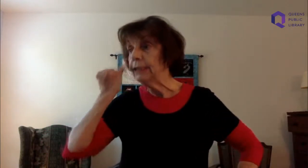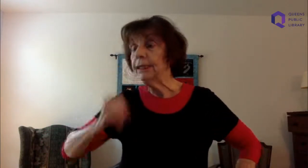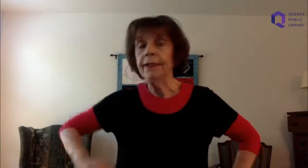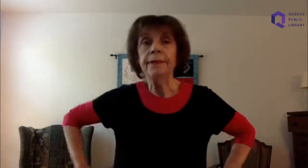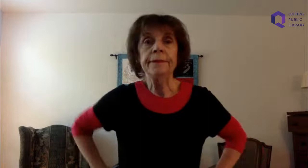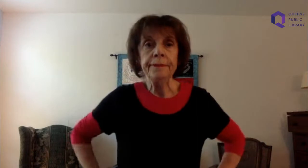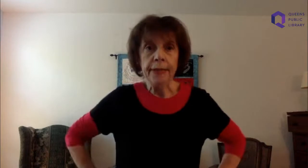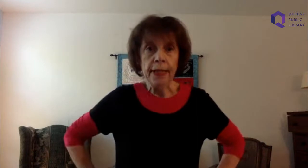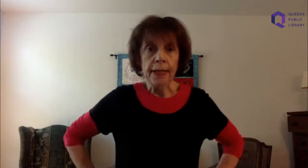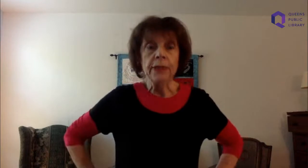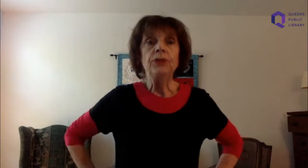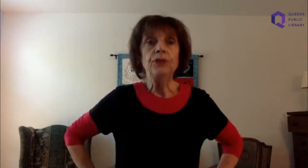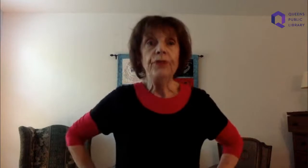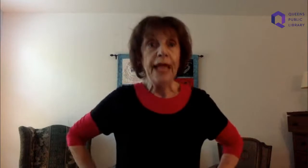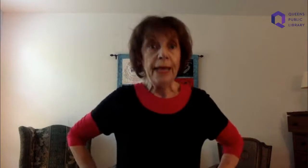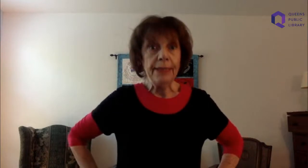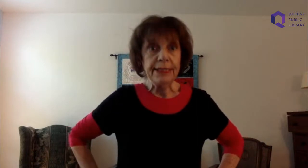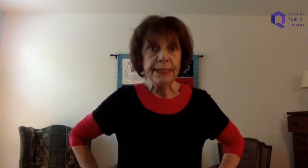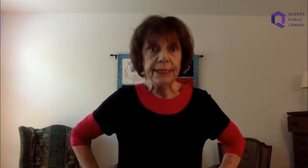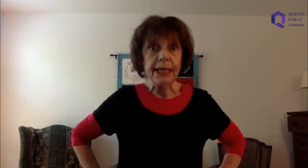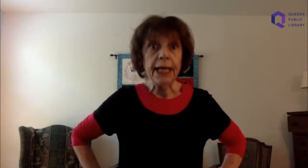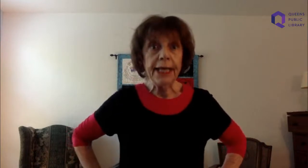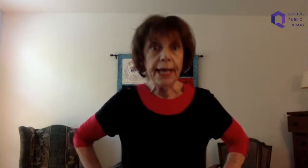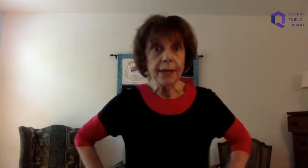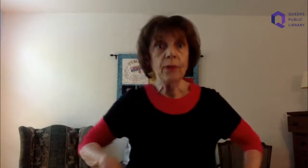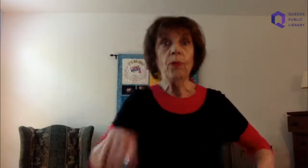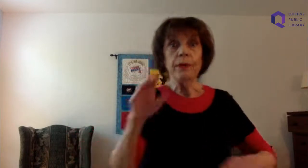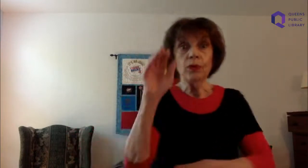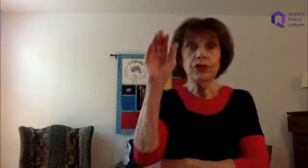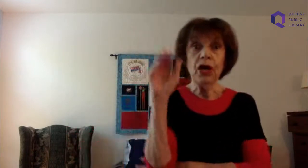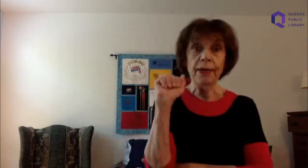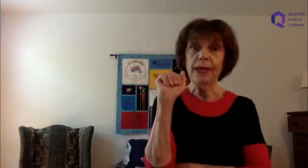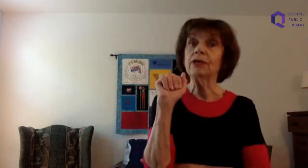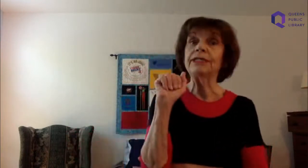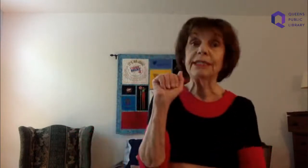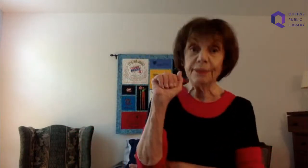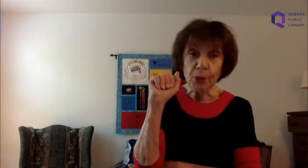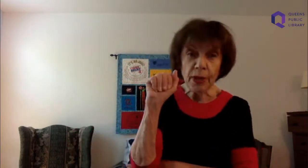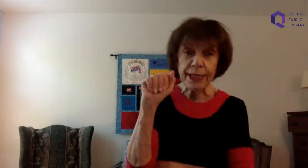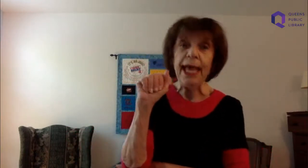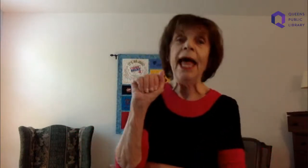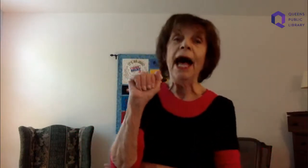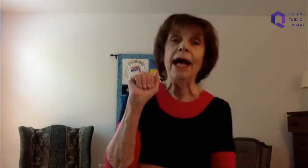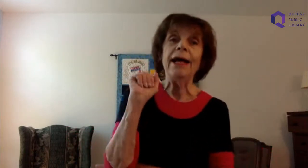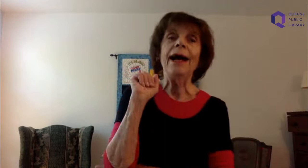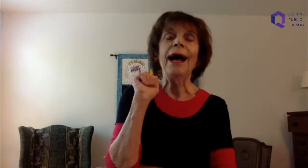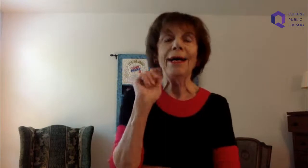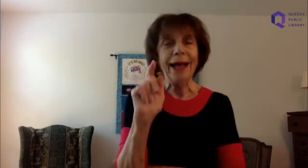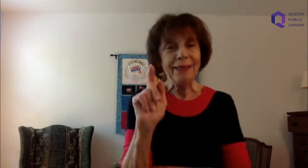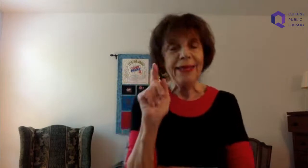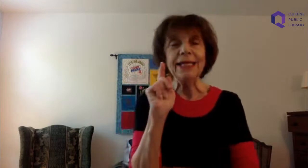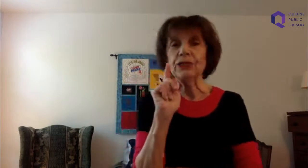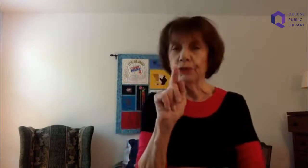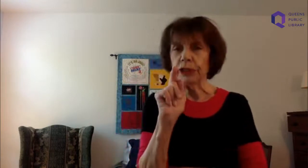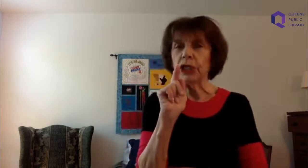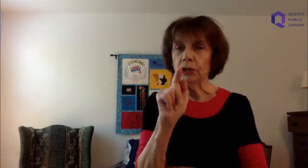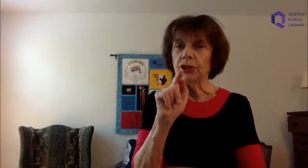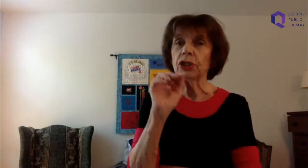is do the ABCs again, one more time, because it's important. I think it's really good to learn